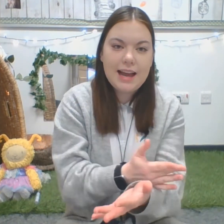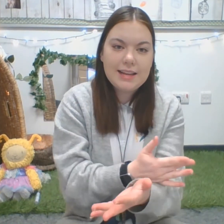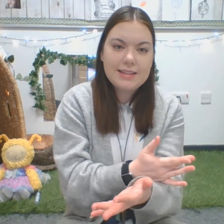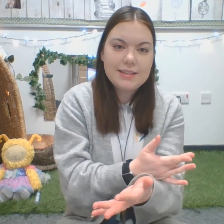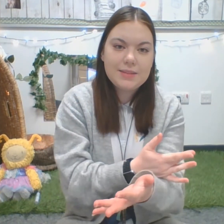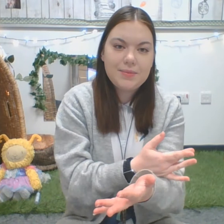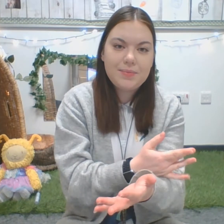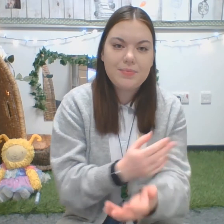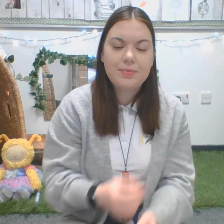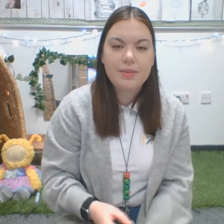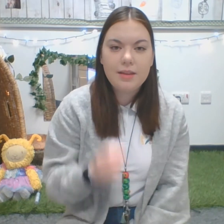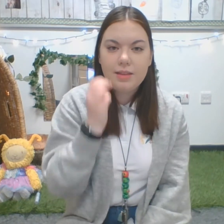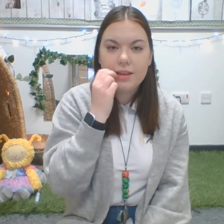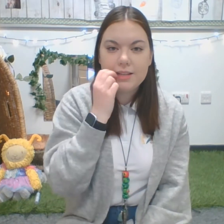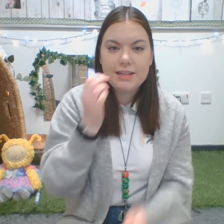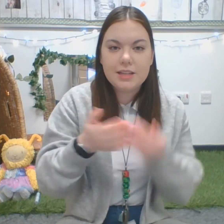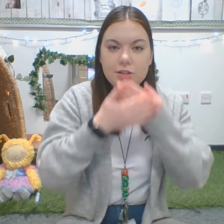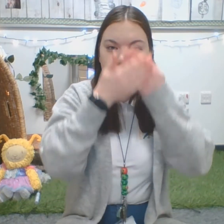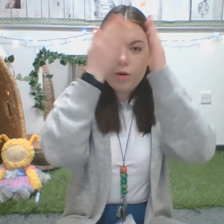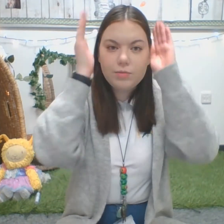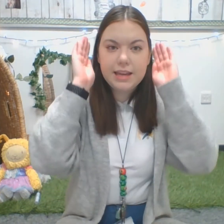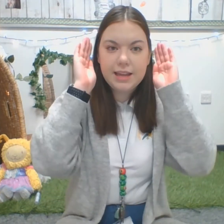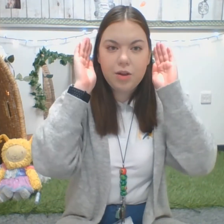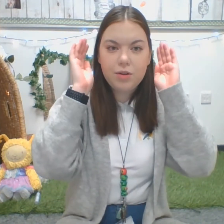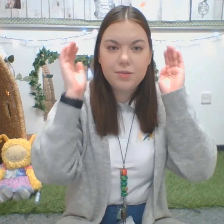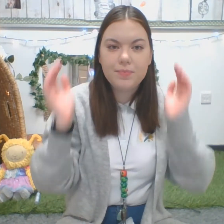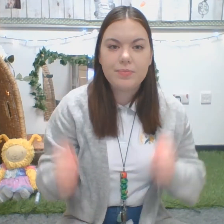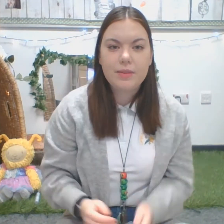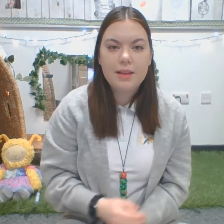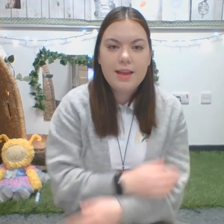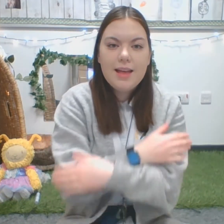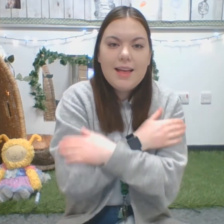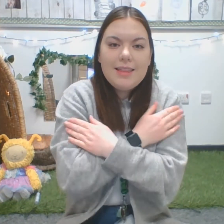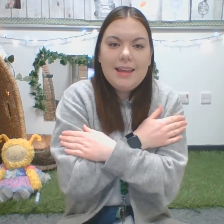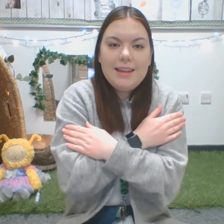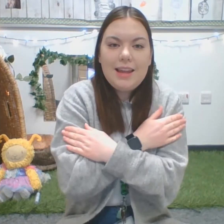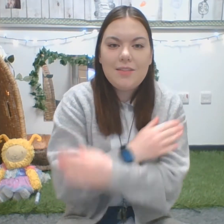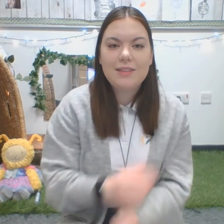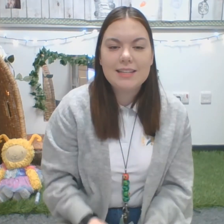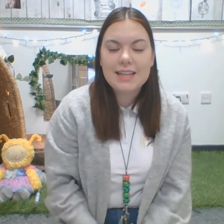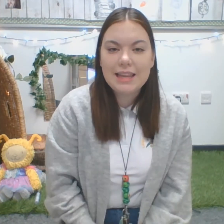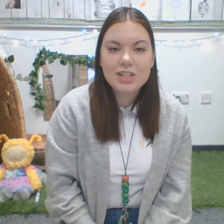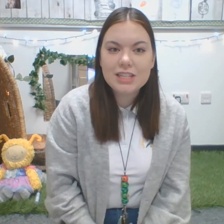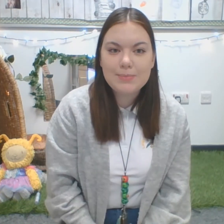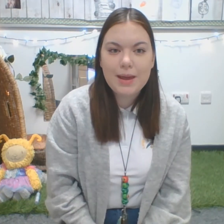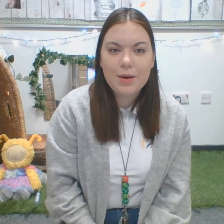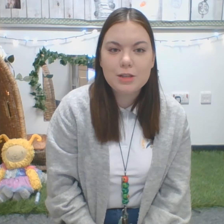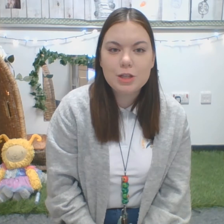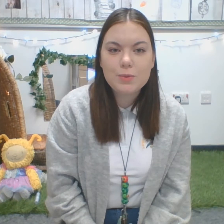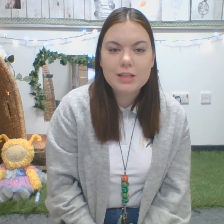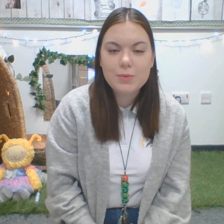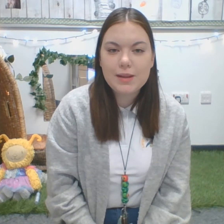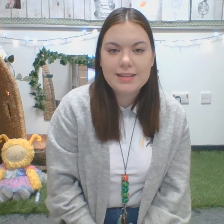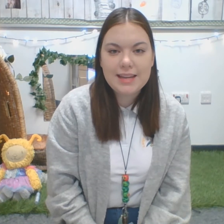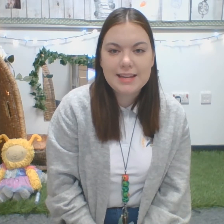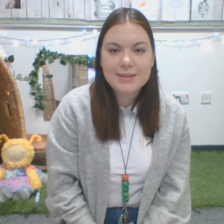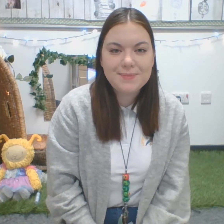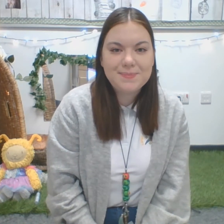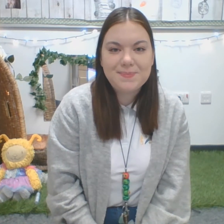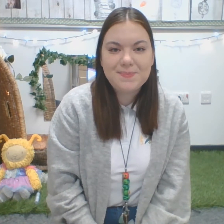grass. They could eat it all day long. They loved its delicious smell and sweet, sweet taste.